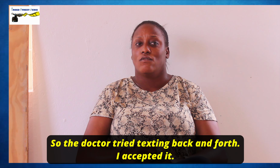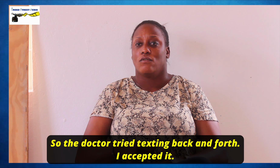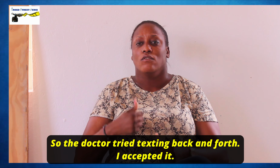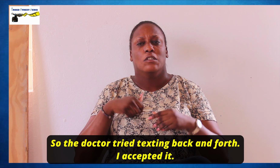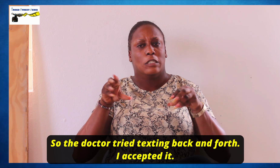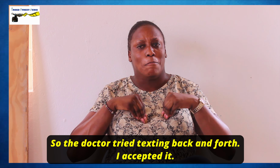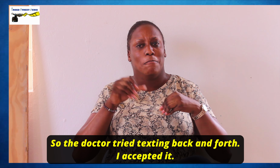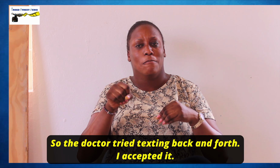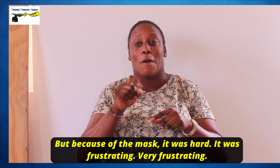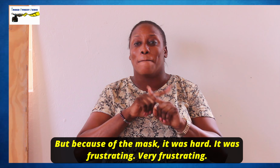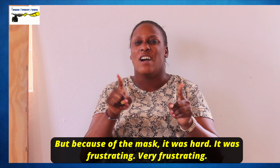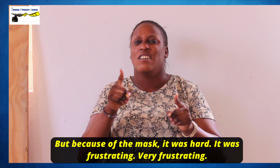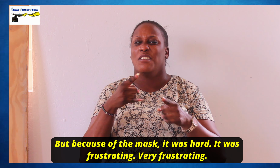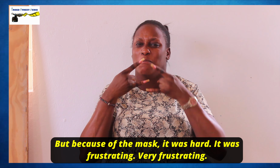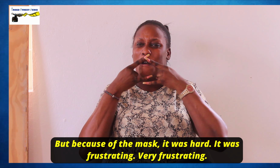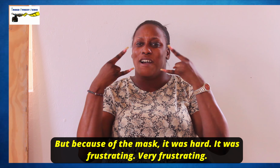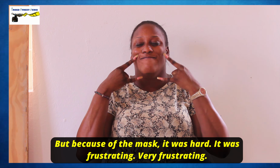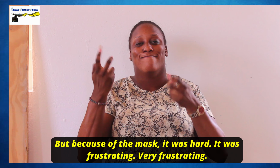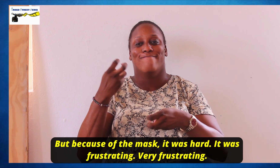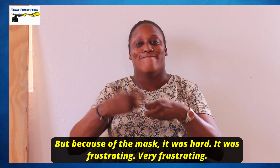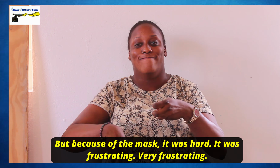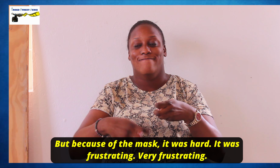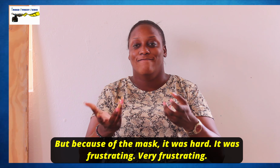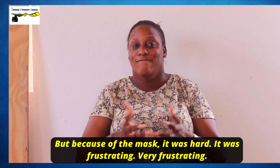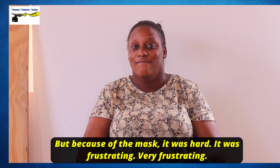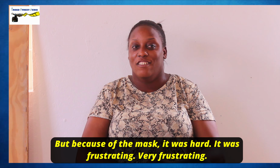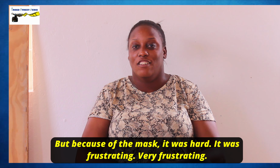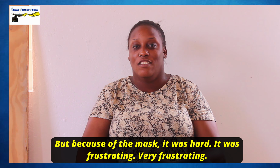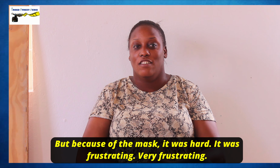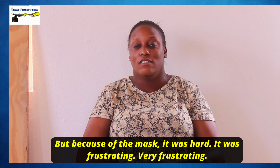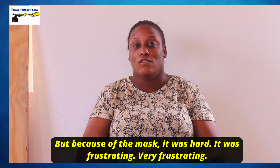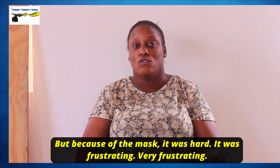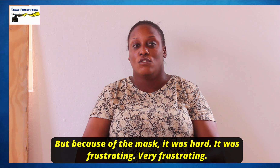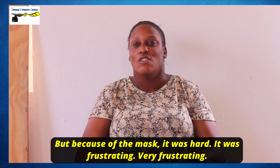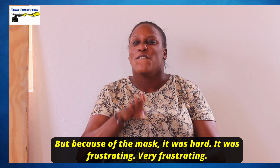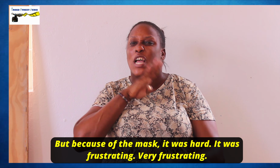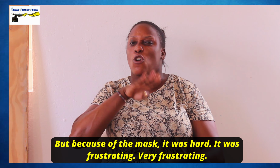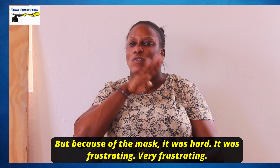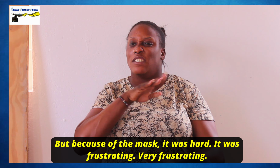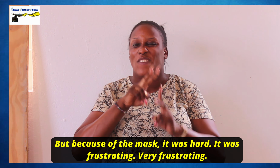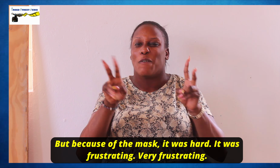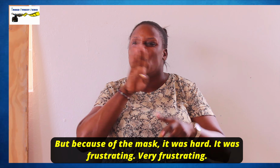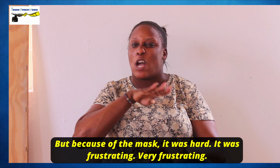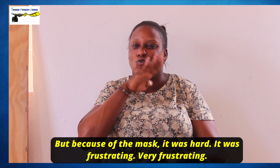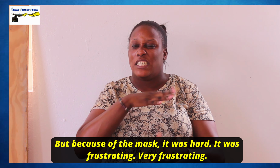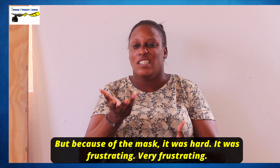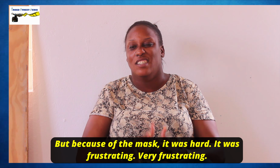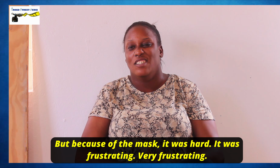I accepted it, but because of the mask, it was hard. It was frustrating, very